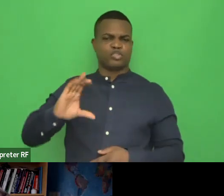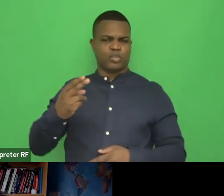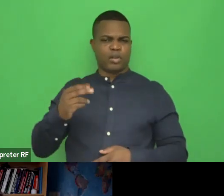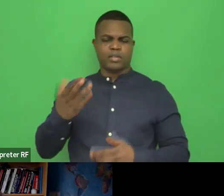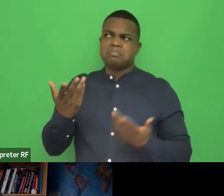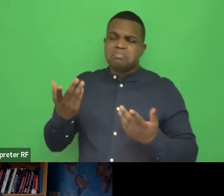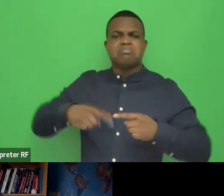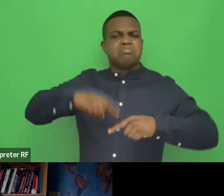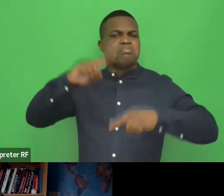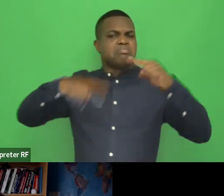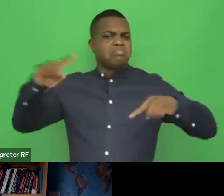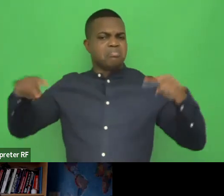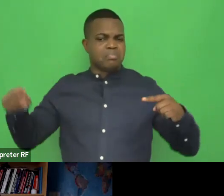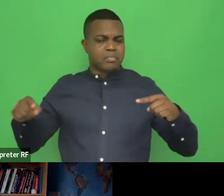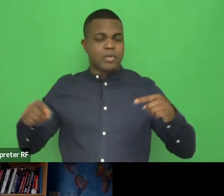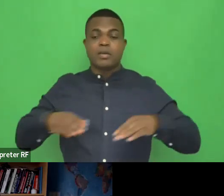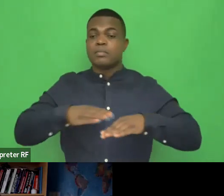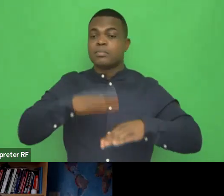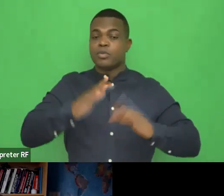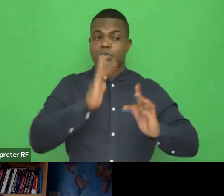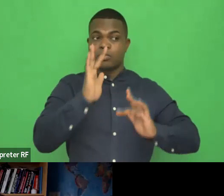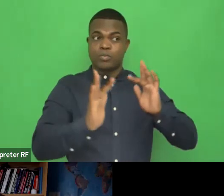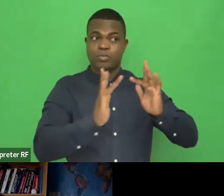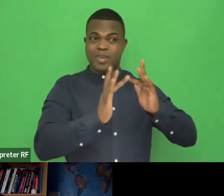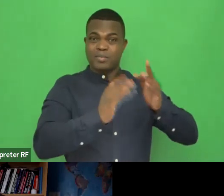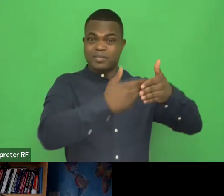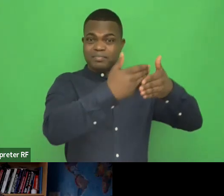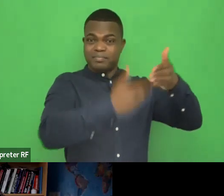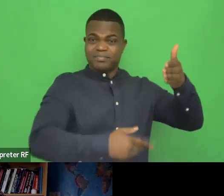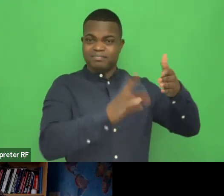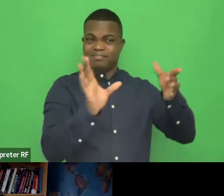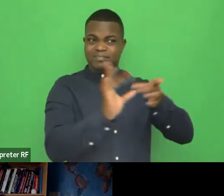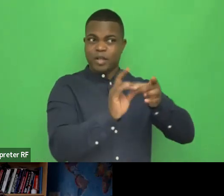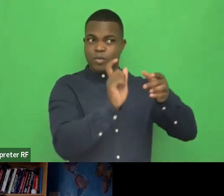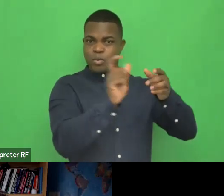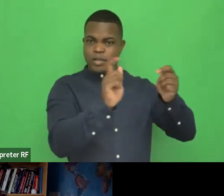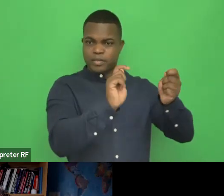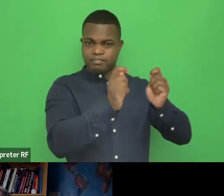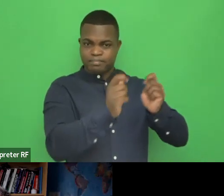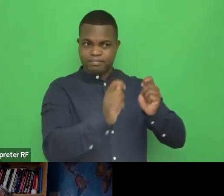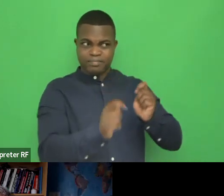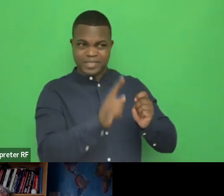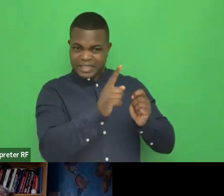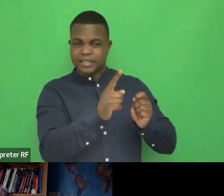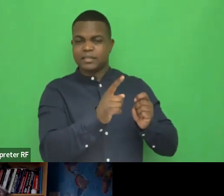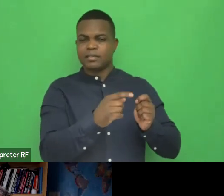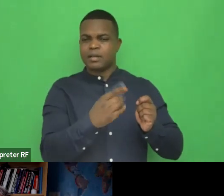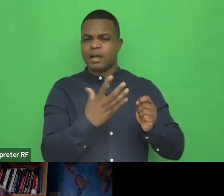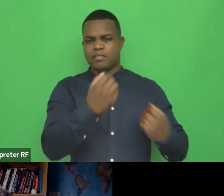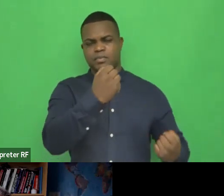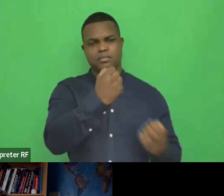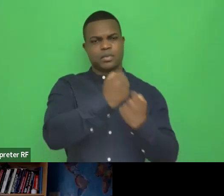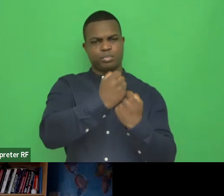of support. LibreOffice has its own kind of basic EPUB support, but actually Word to